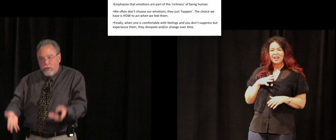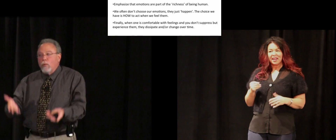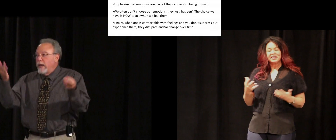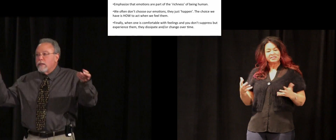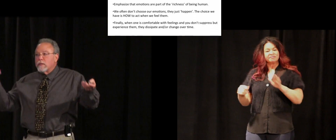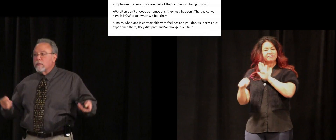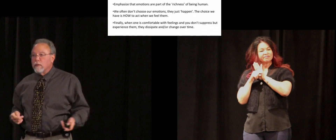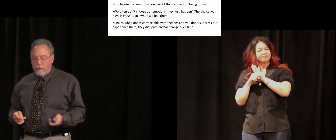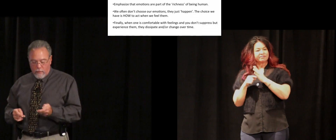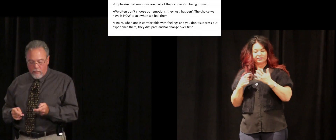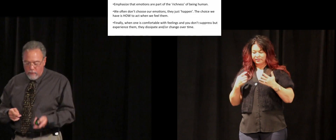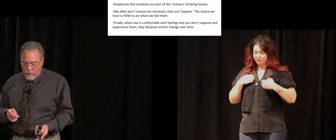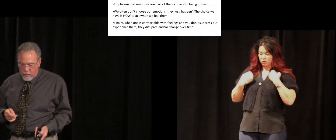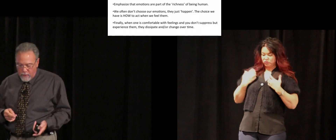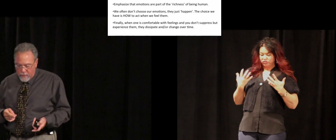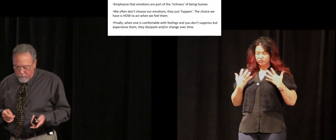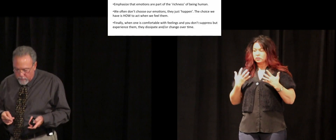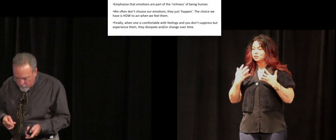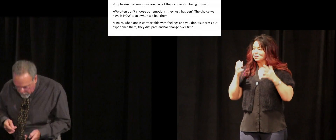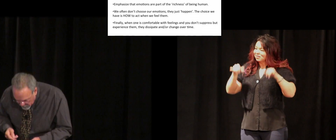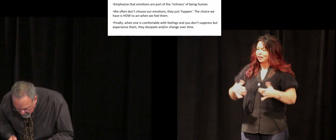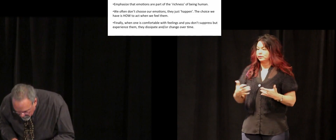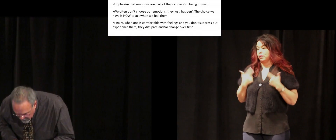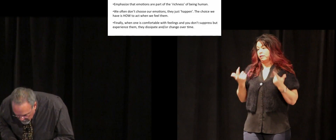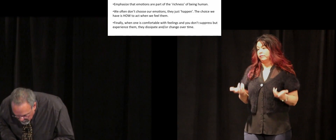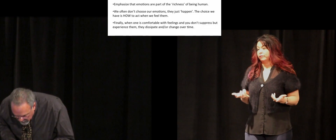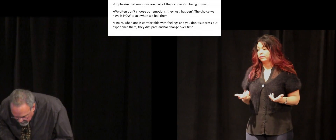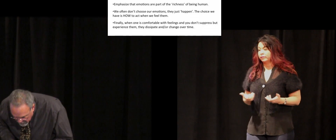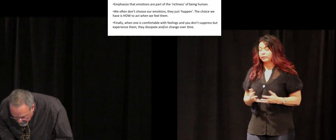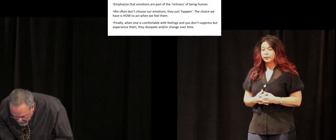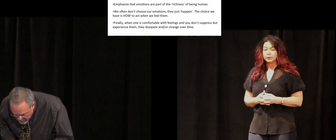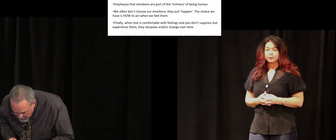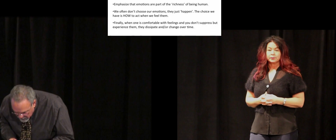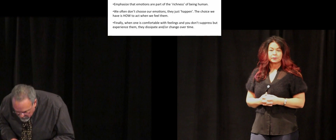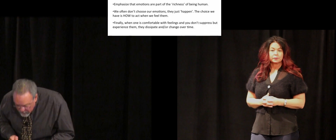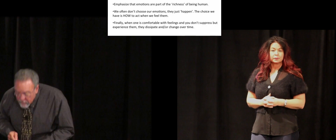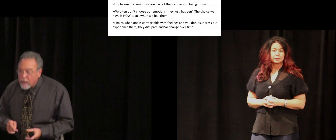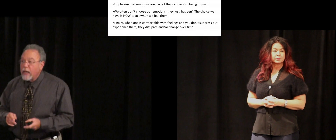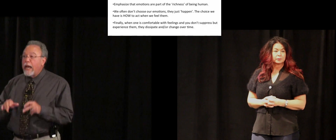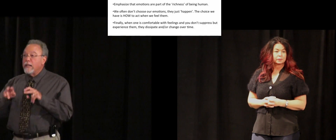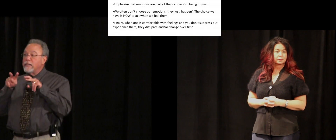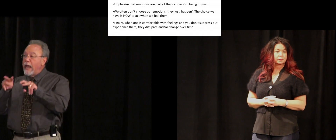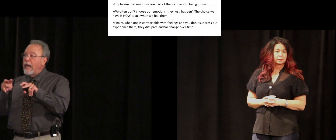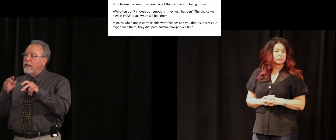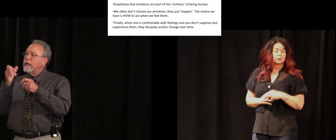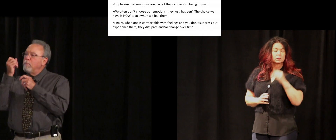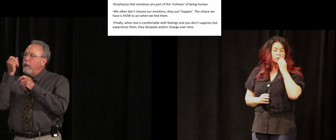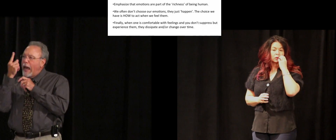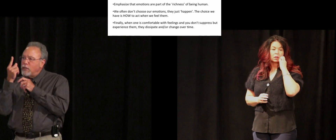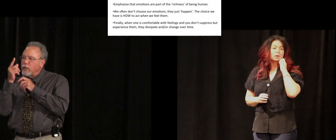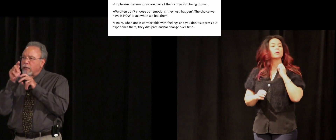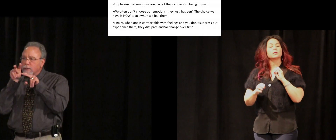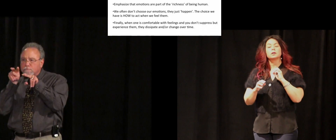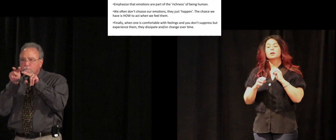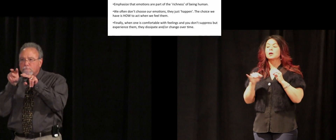as possible, because it's where they're limited. It's where the isolation happens.